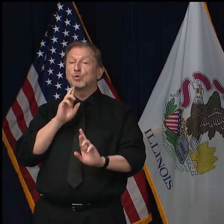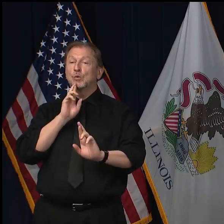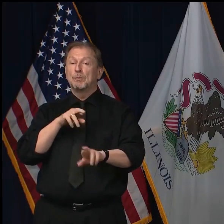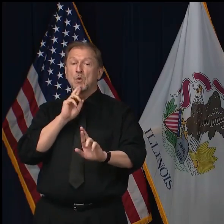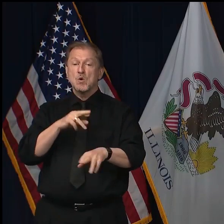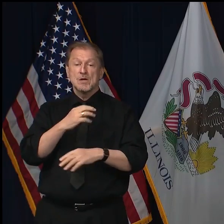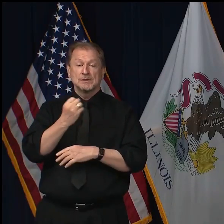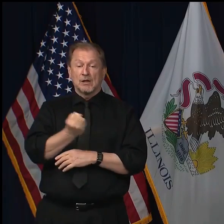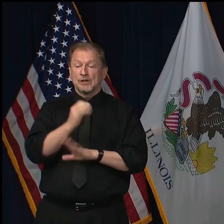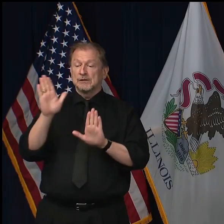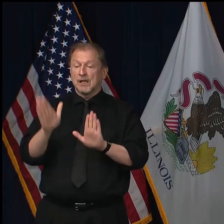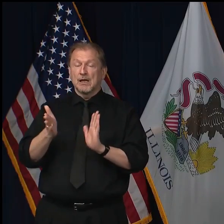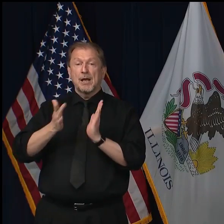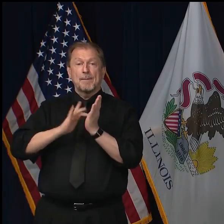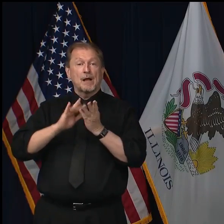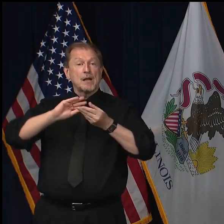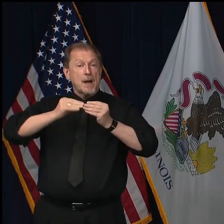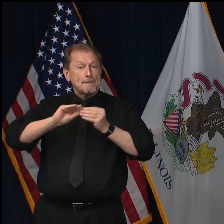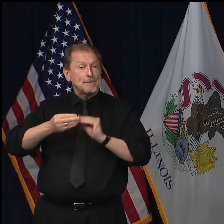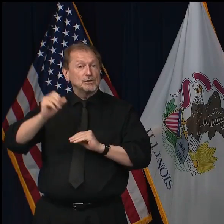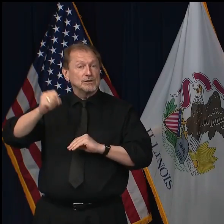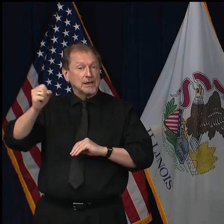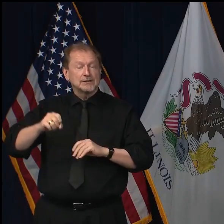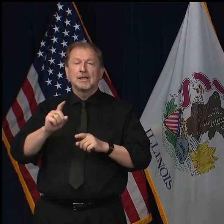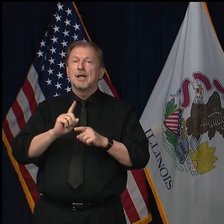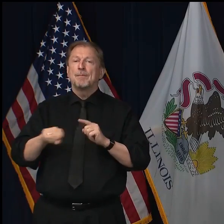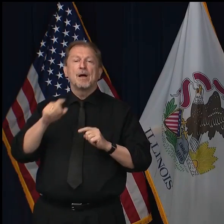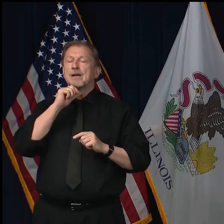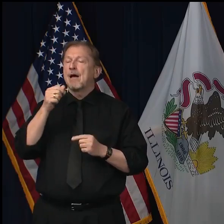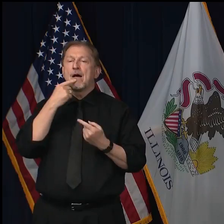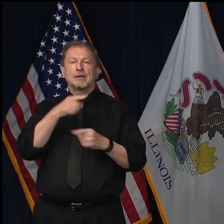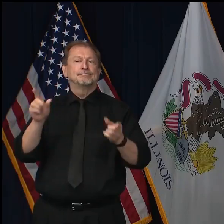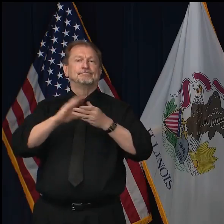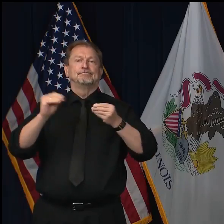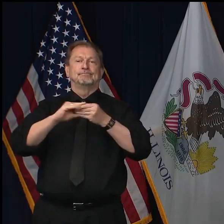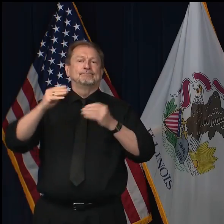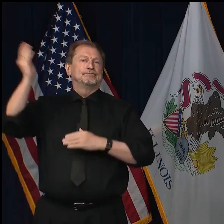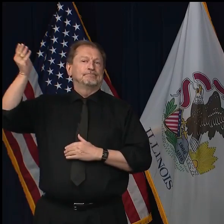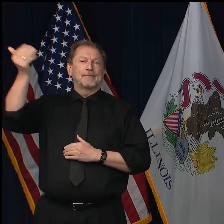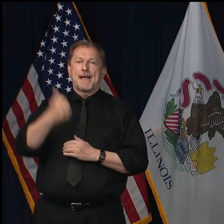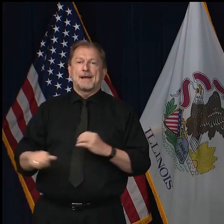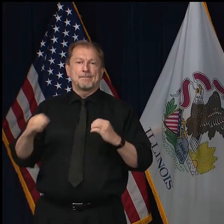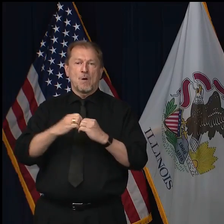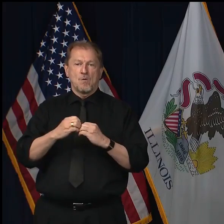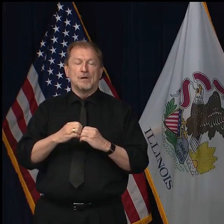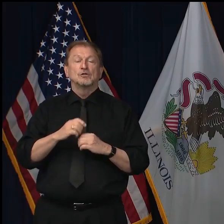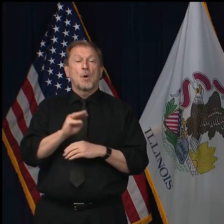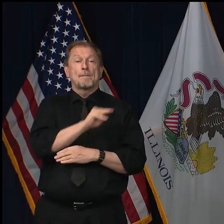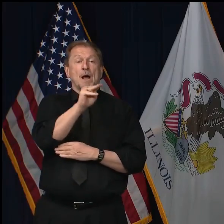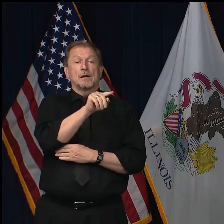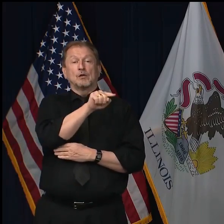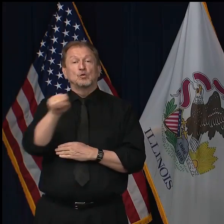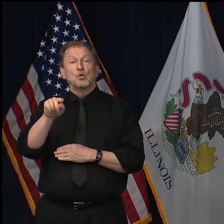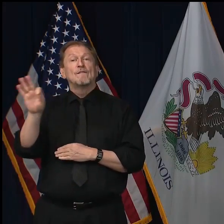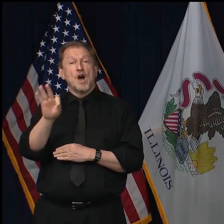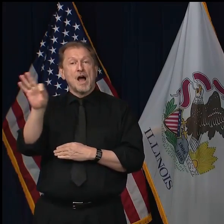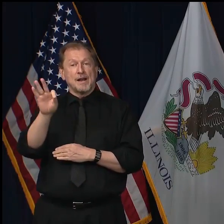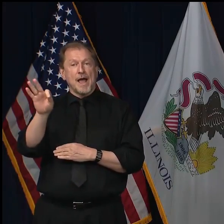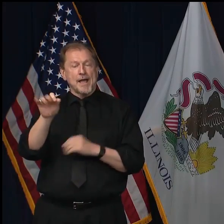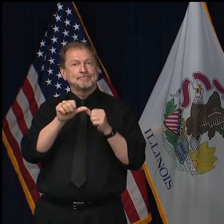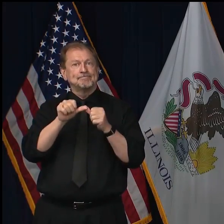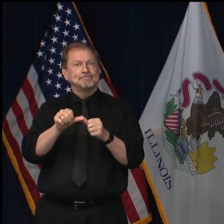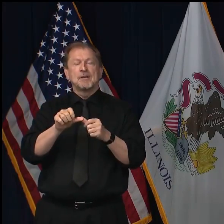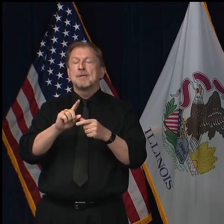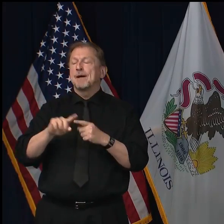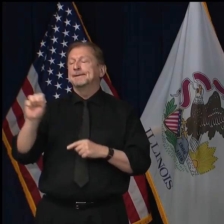on Saturday and on Sunday. And then we will be back on Monday, and we'll continue with weekday briefings as usual. And